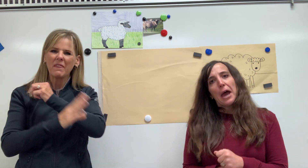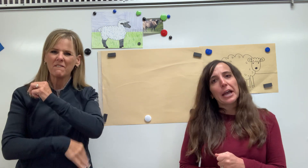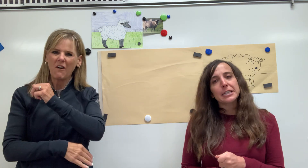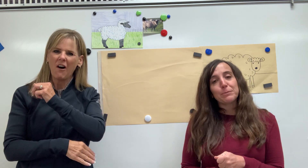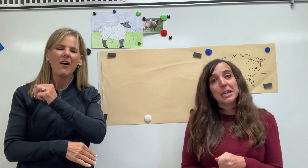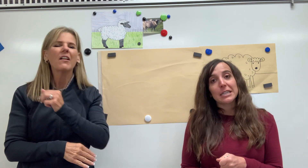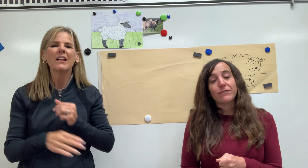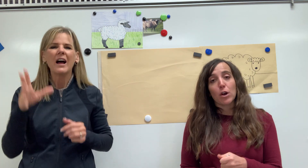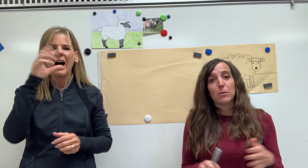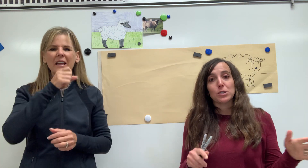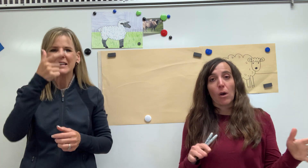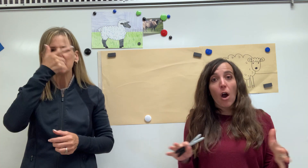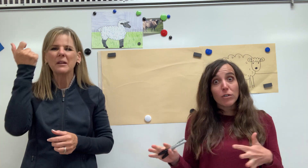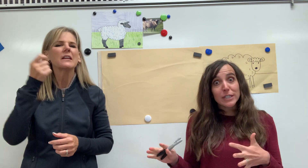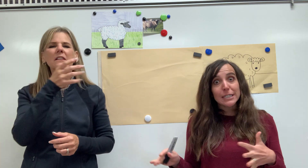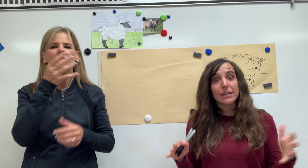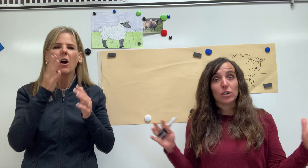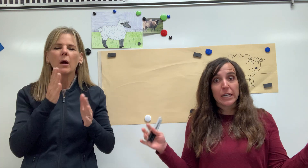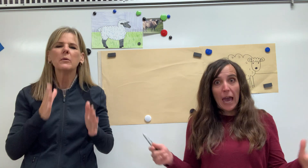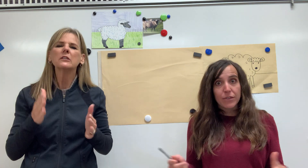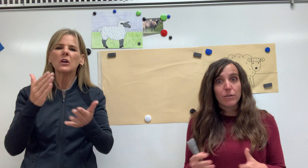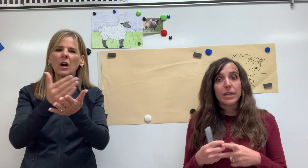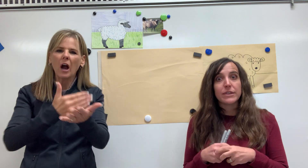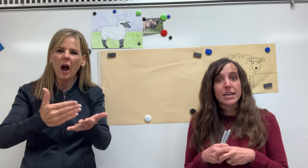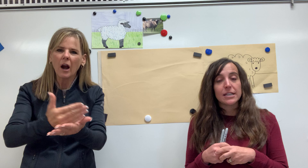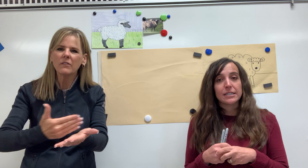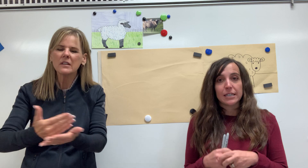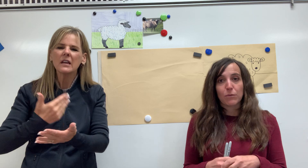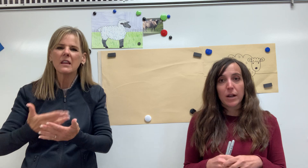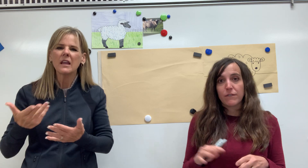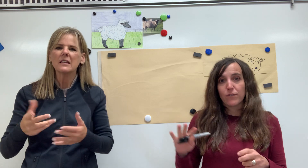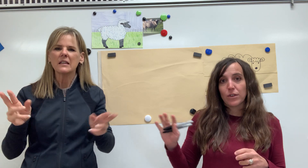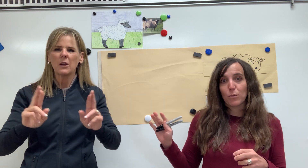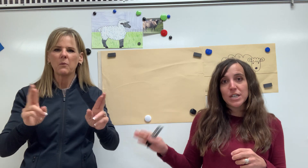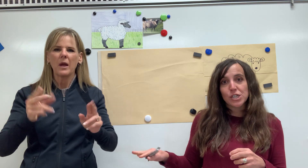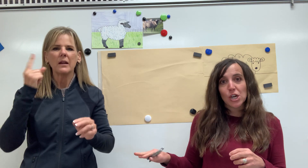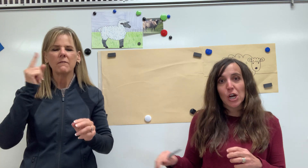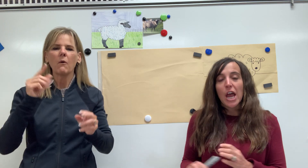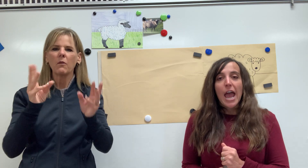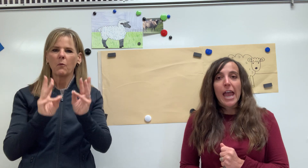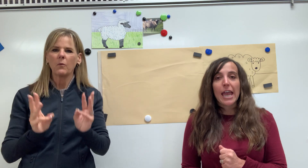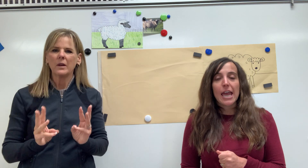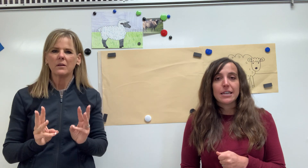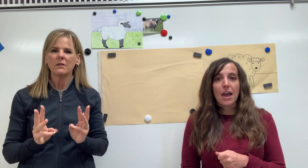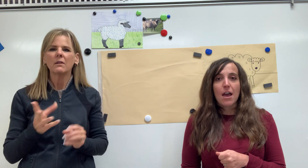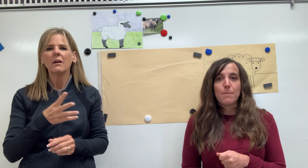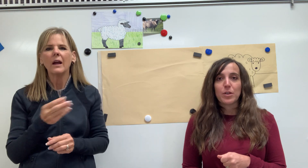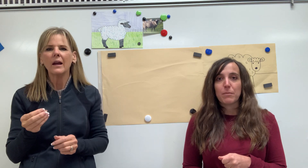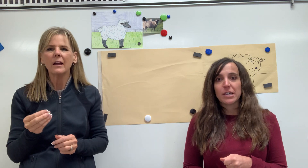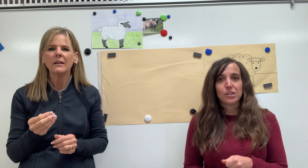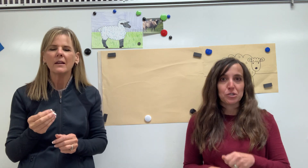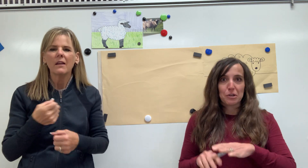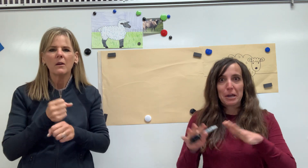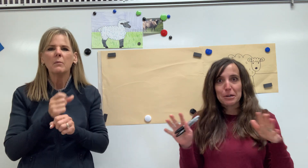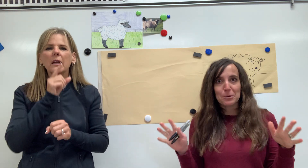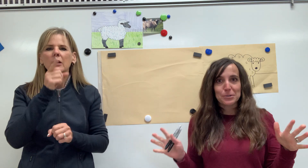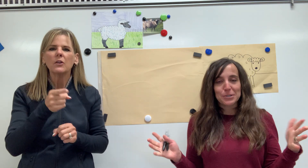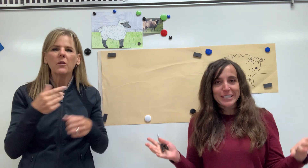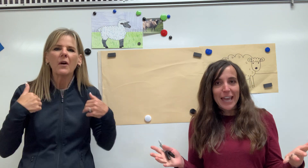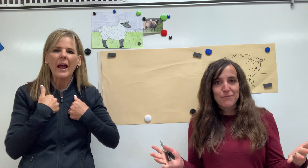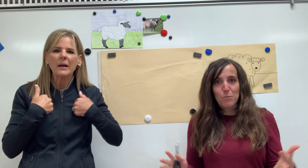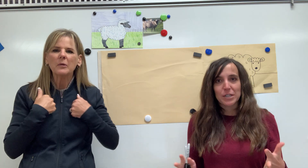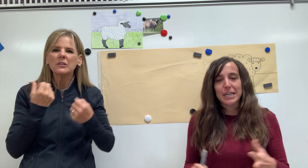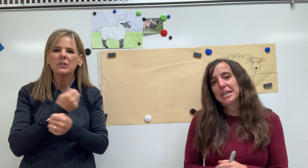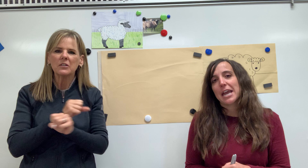why. I guess because farmers are harvesting, they're gathering things to get ready for the winter, and they're making sure their animals